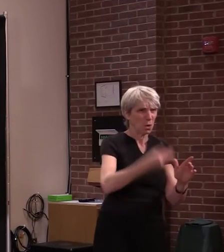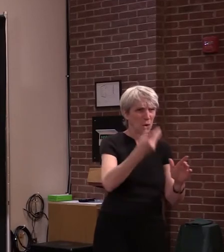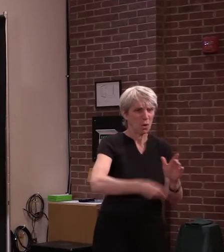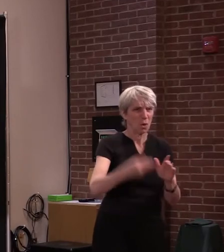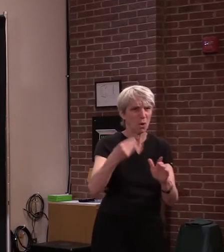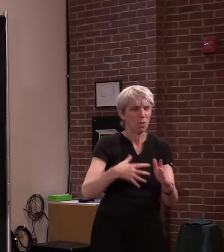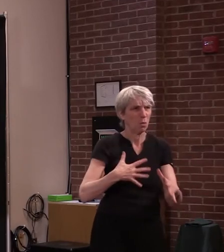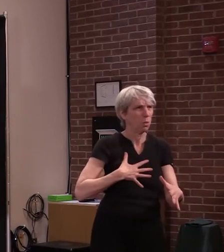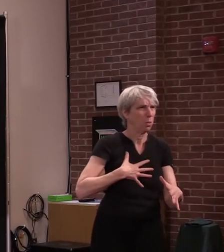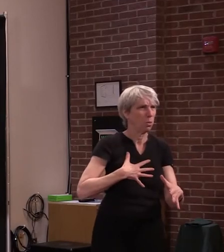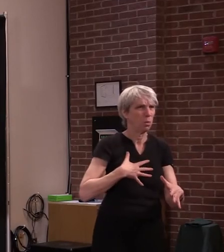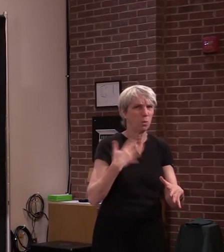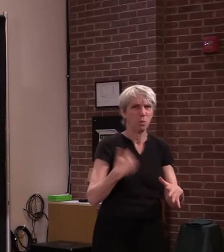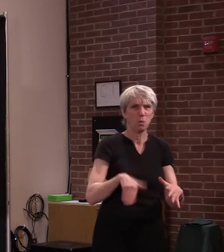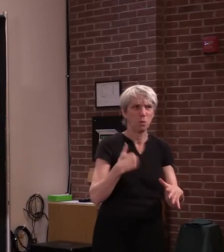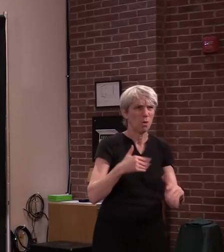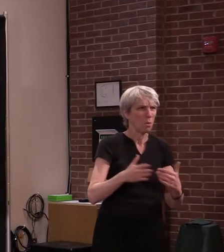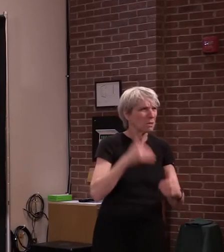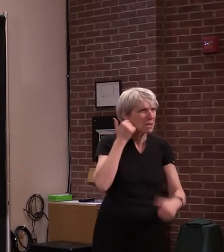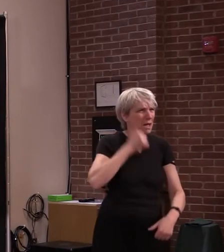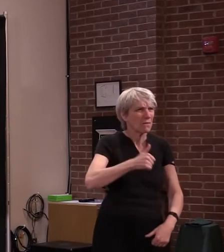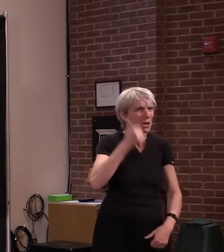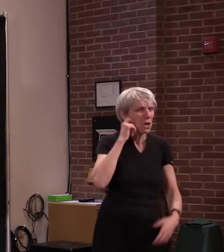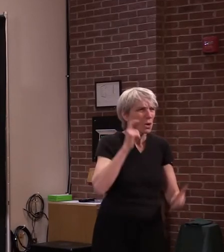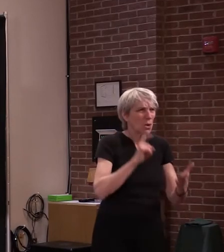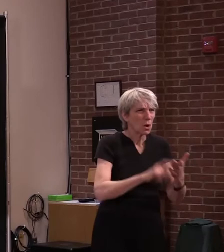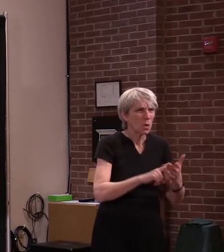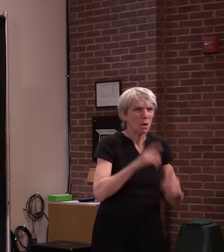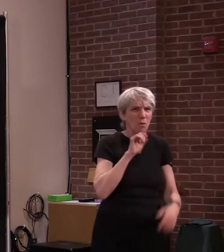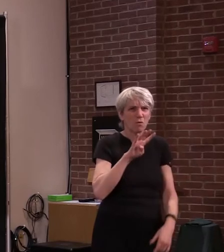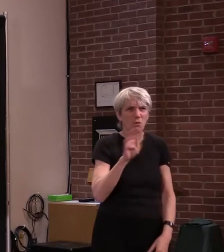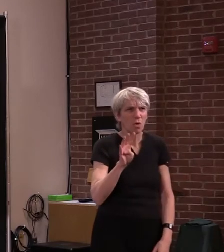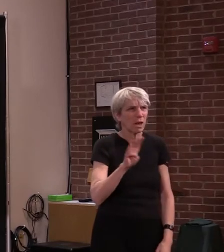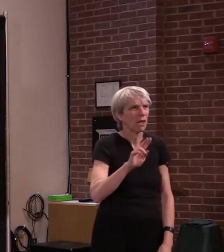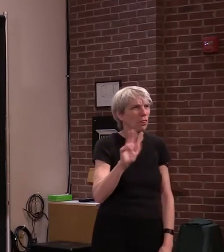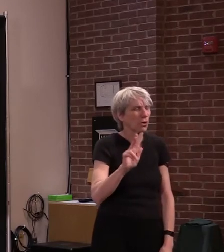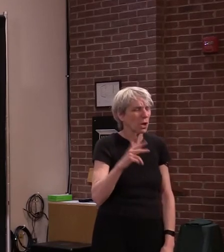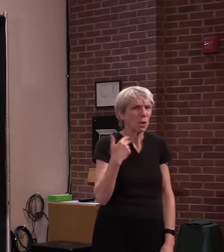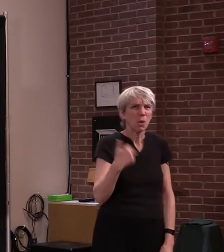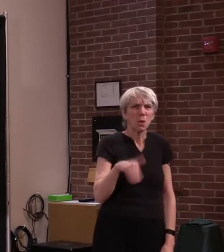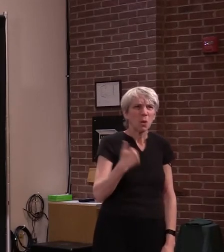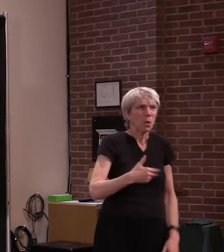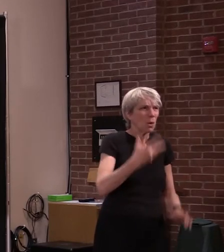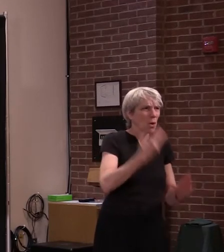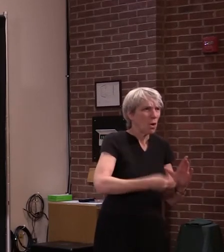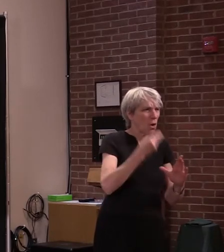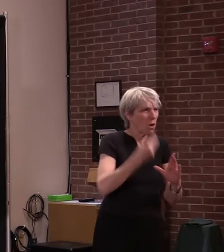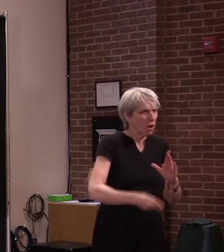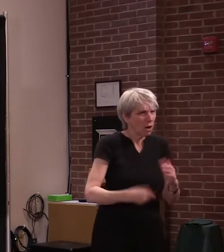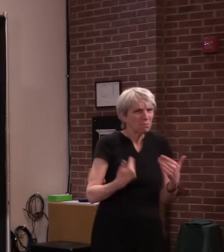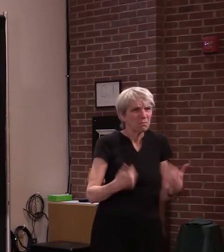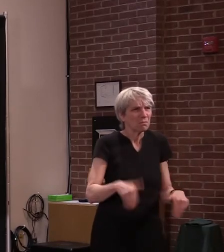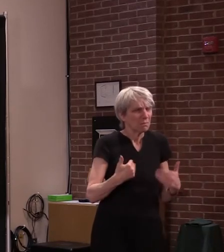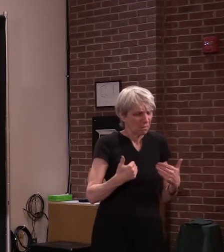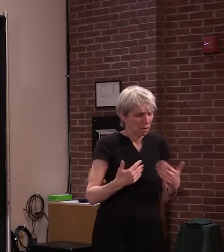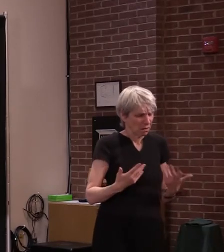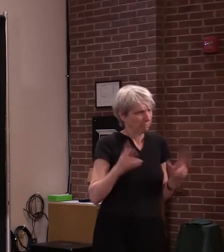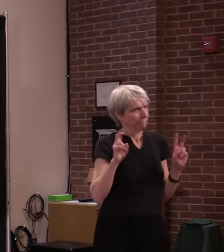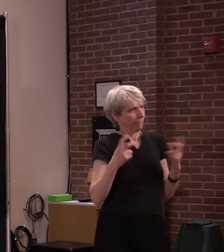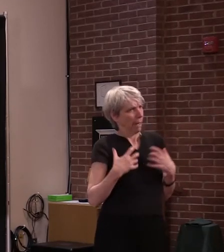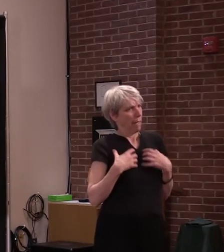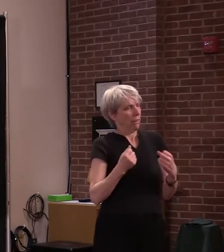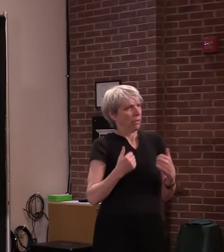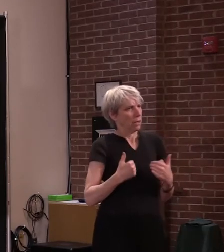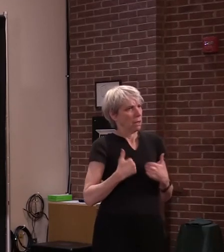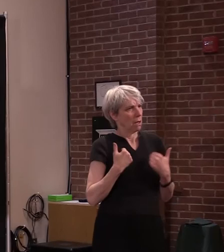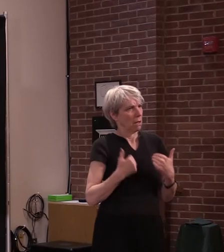struck with almost on a daily basis when I'd see the results, the deaths, and some of the information